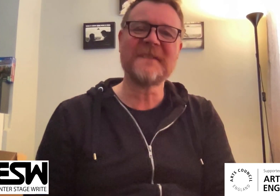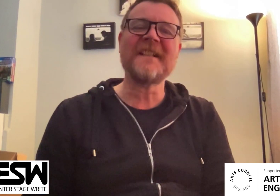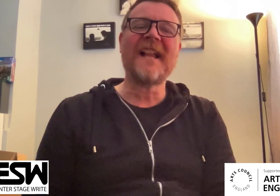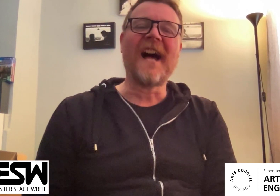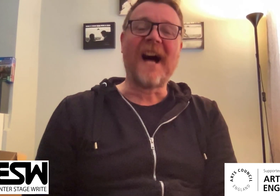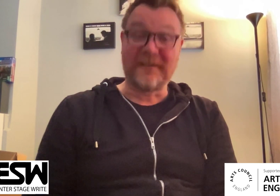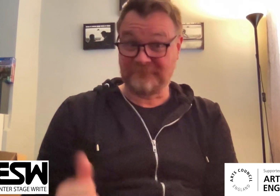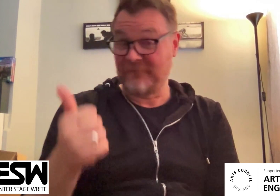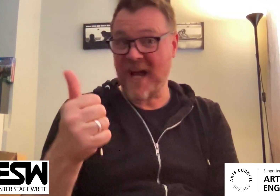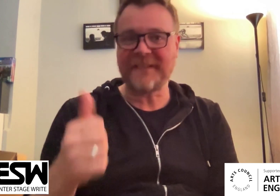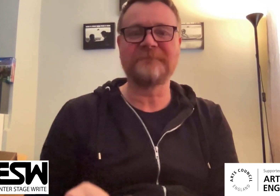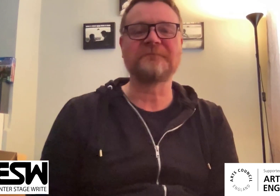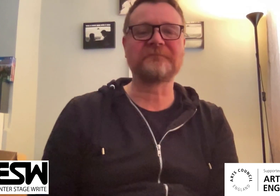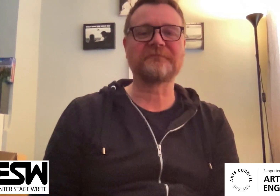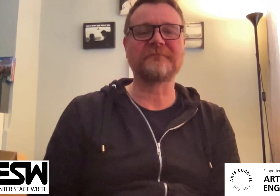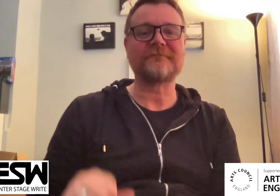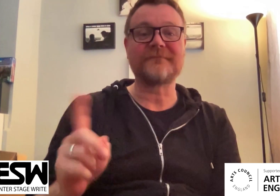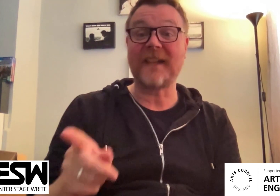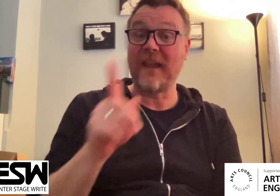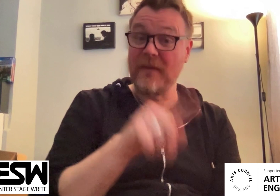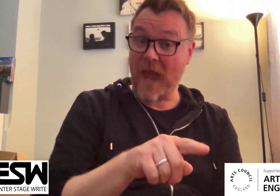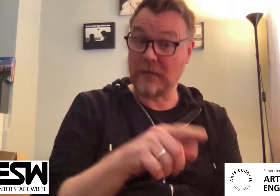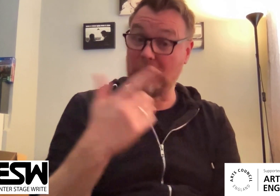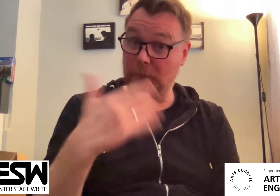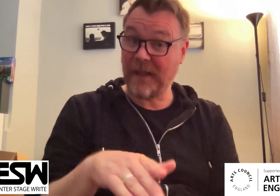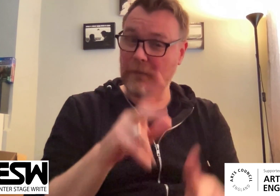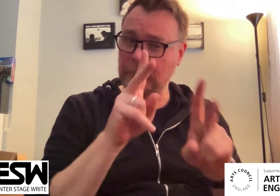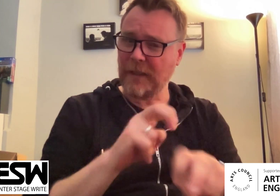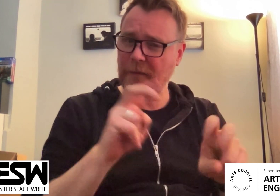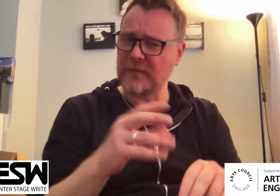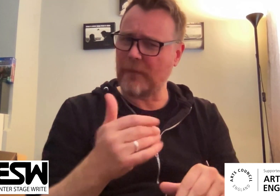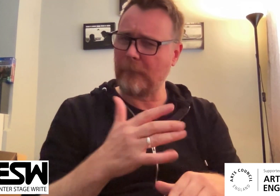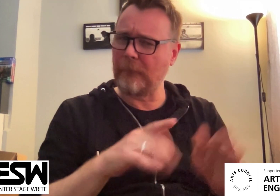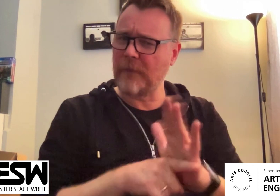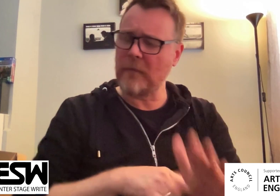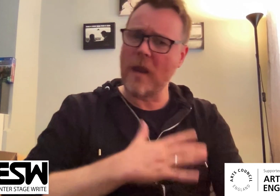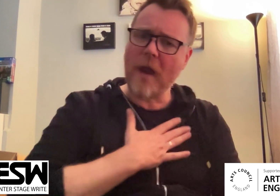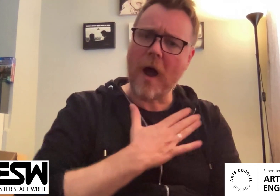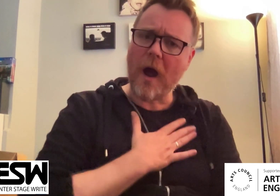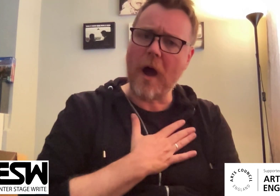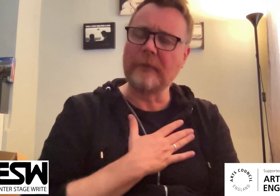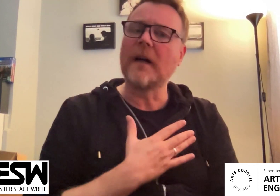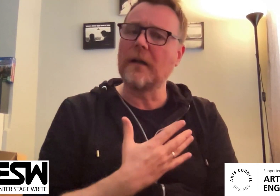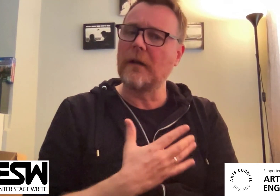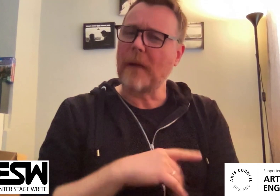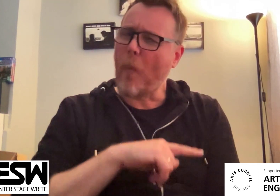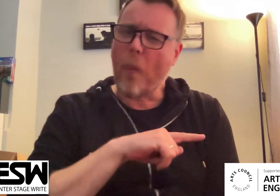revenge. That's great. And then you thought about some films that you love and